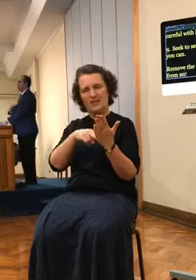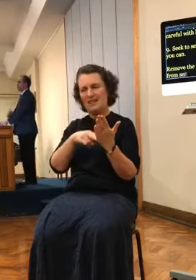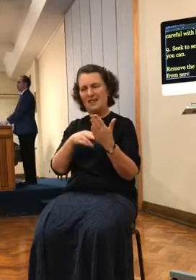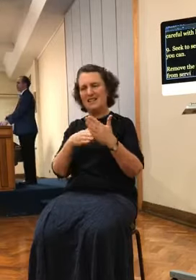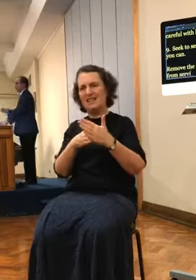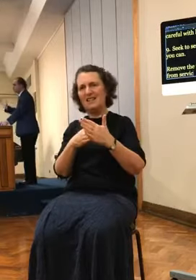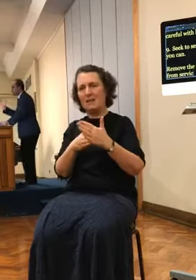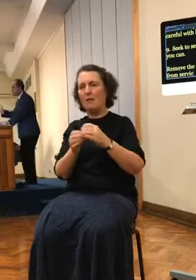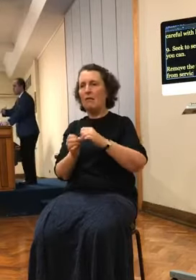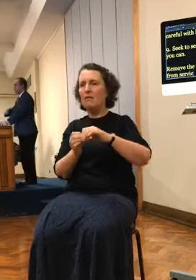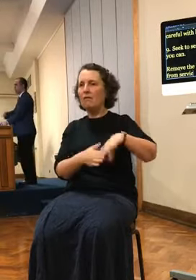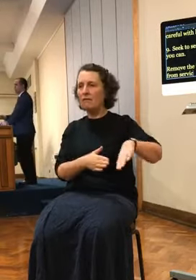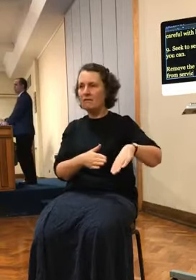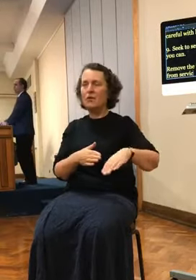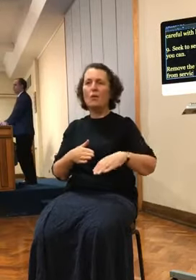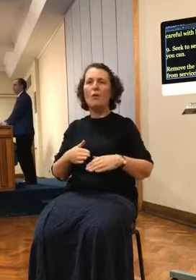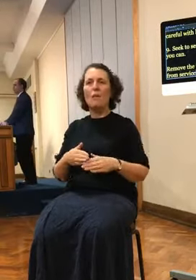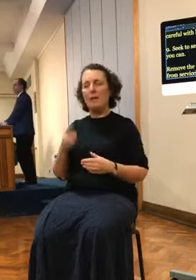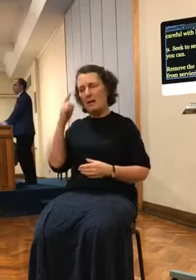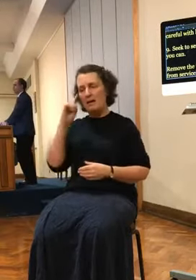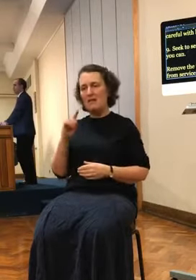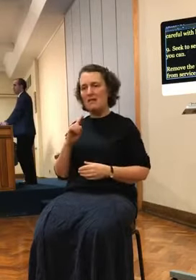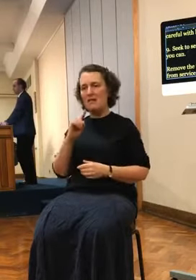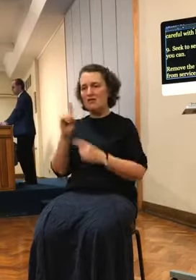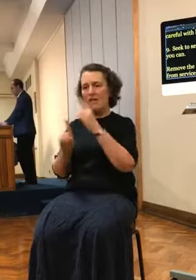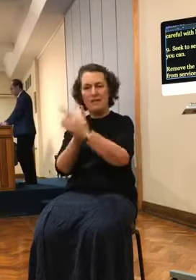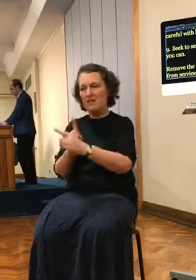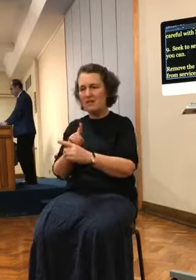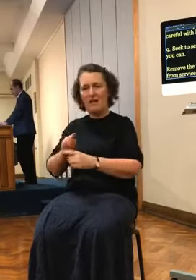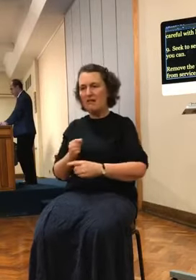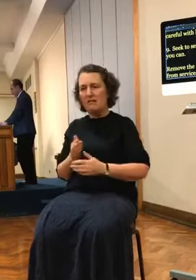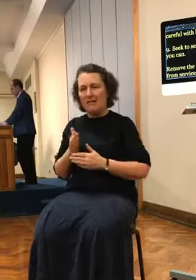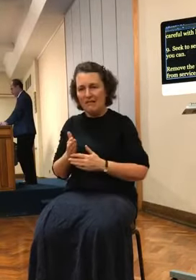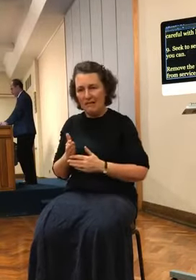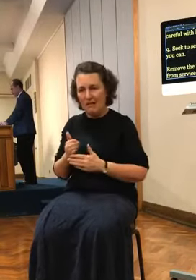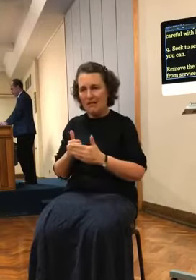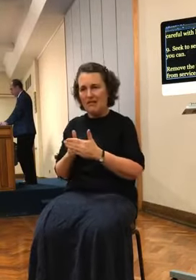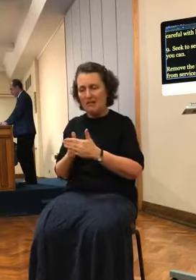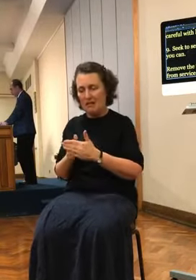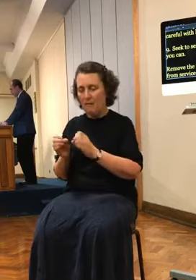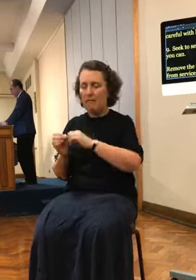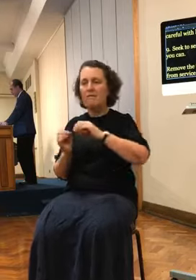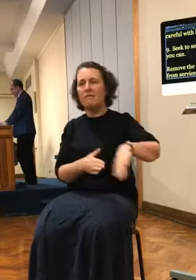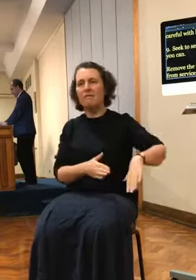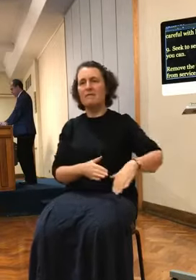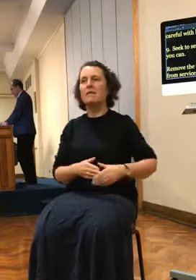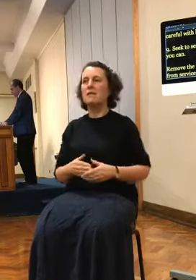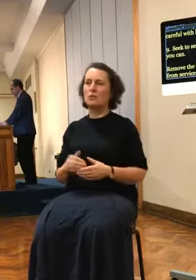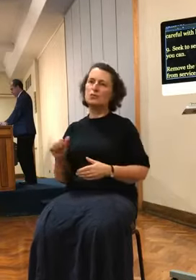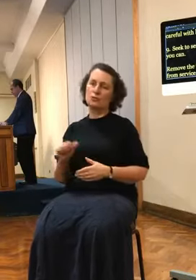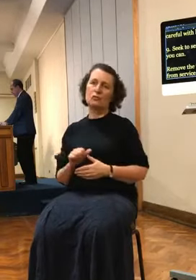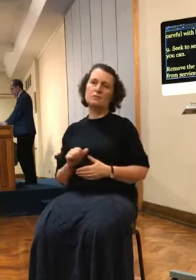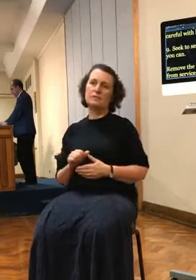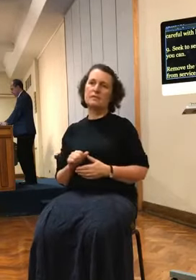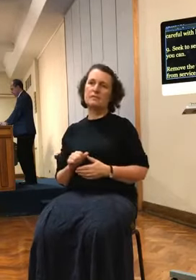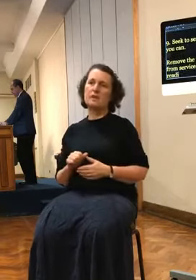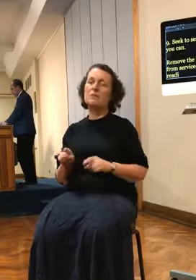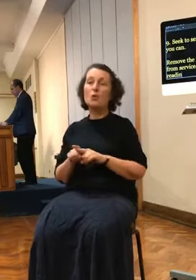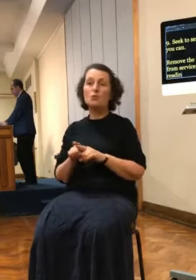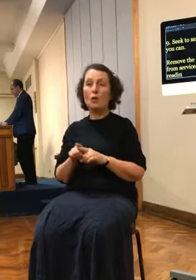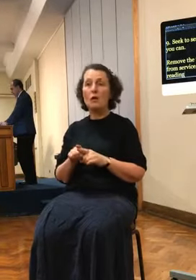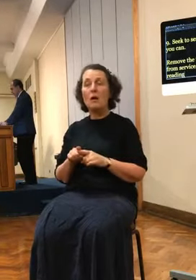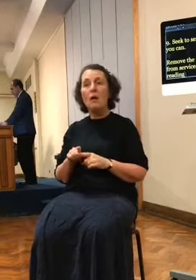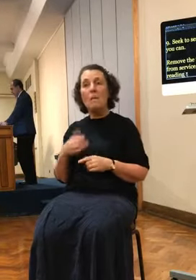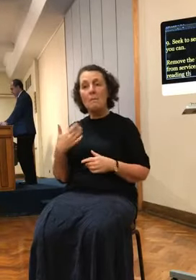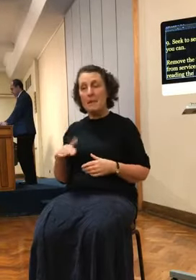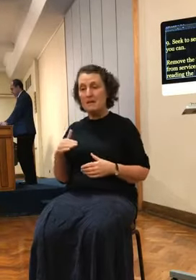the obstacles. Resist the devil, Bible says, and he shall flee from you. And repent from the time wasted.